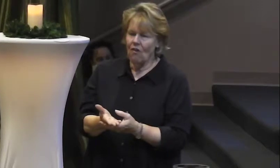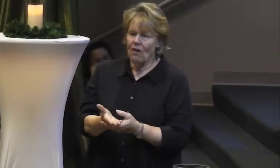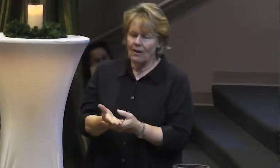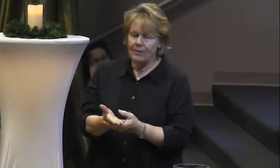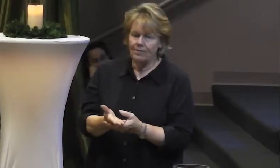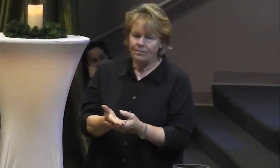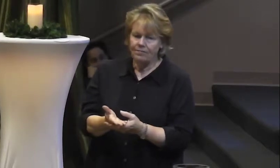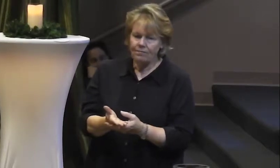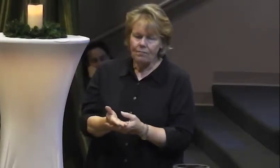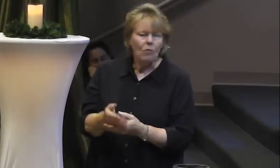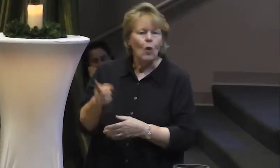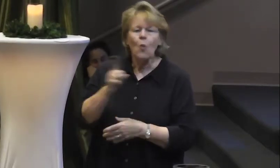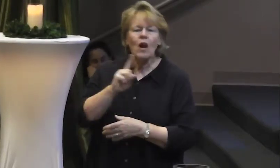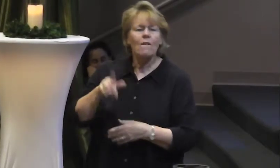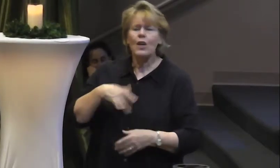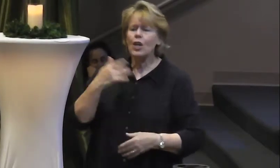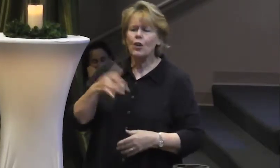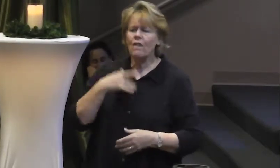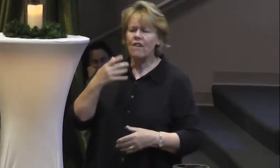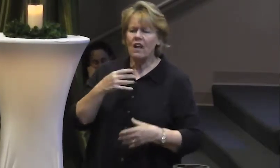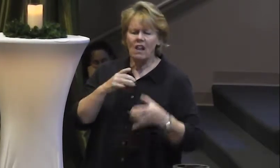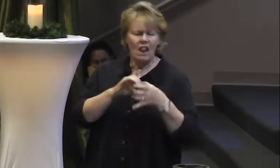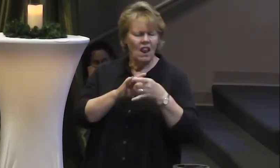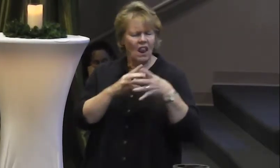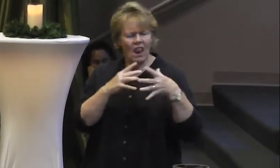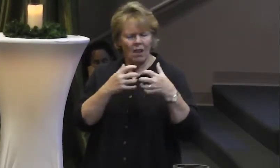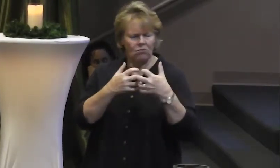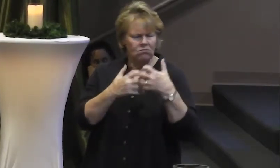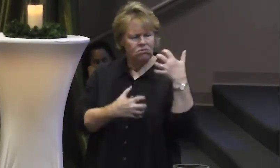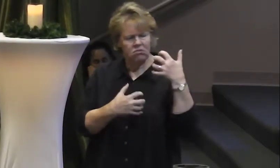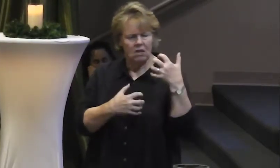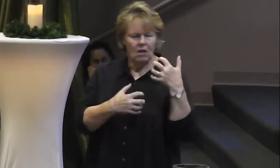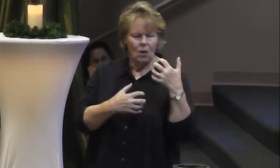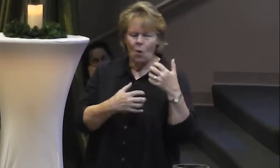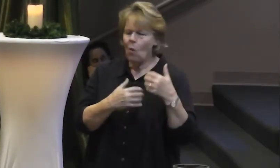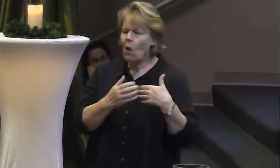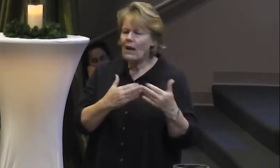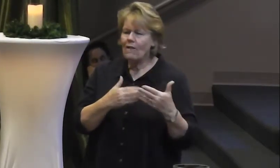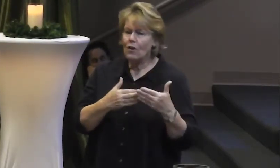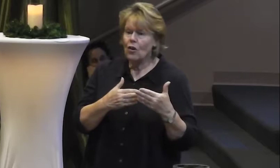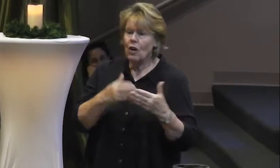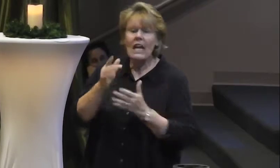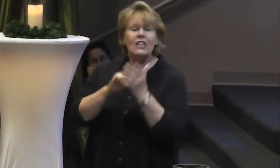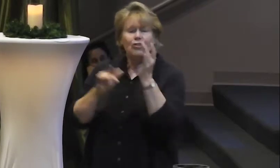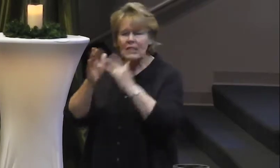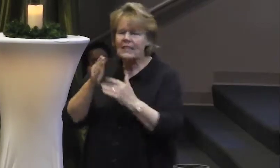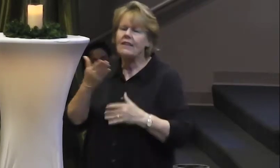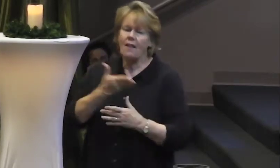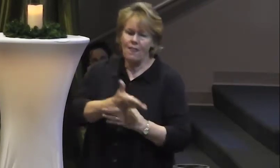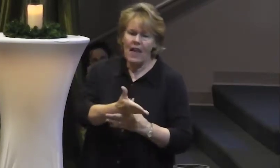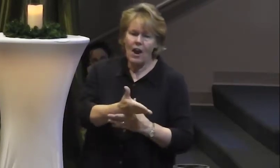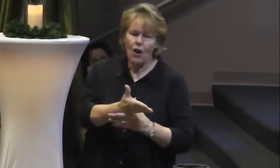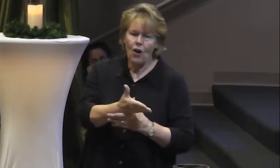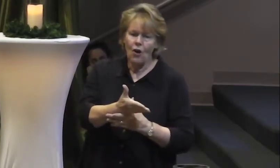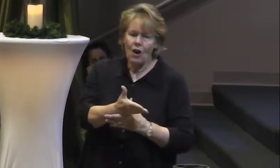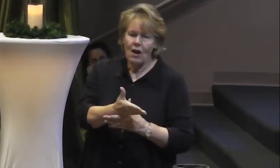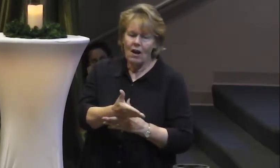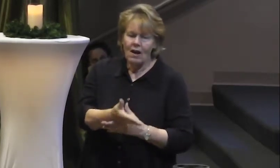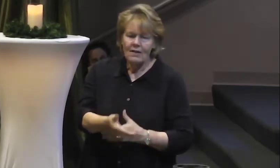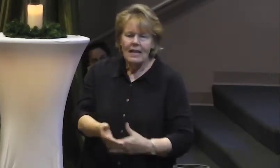living Christ is there. And I think he says constantly, come to me. In your displacement,